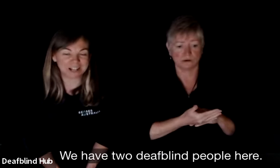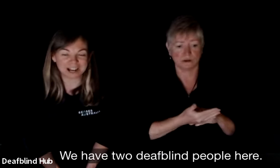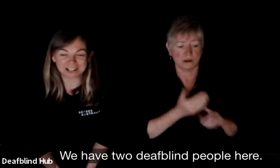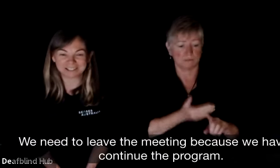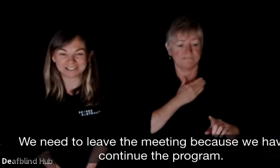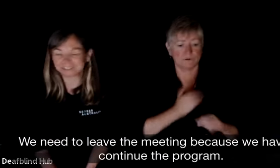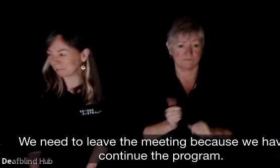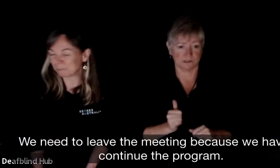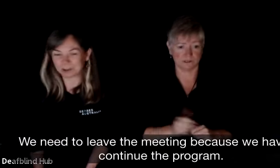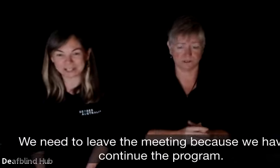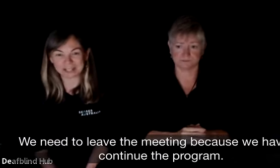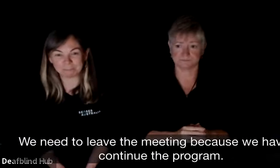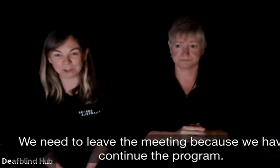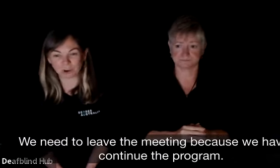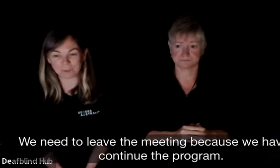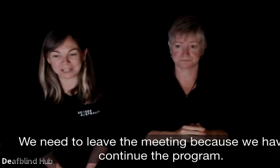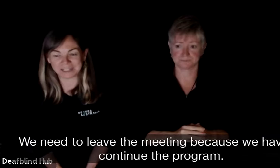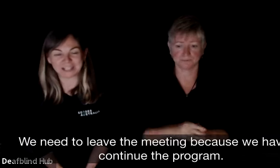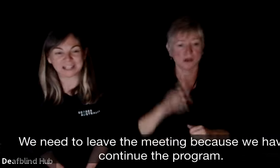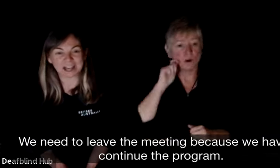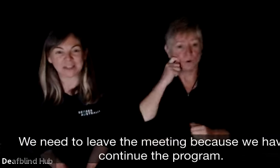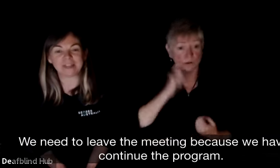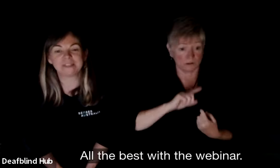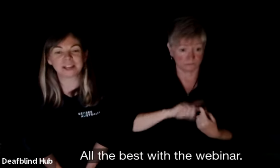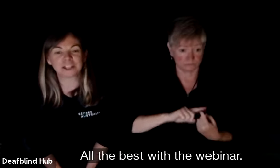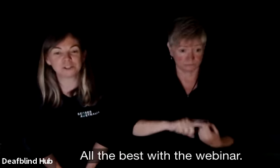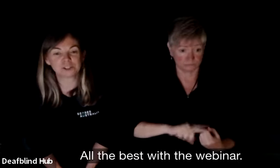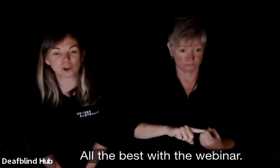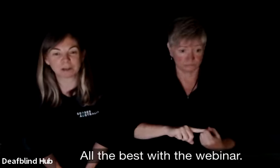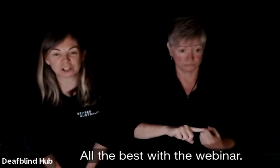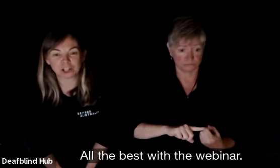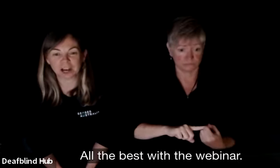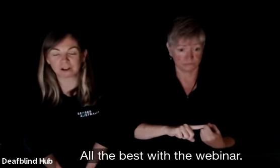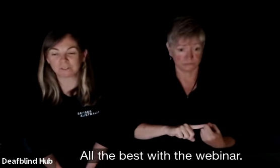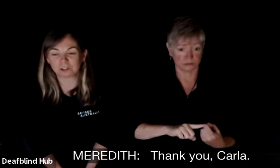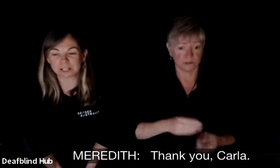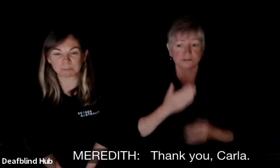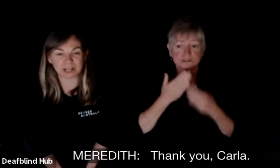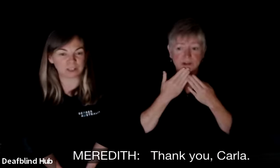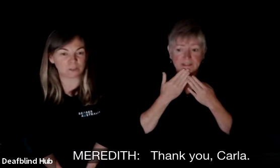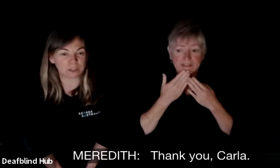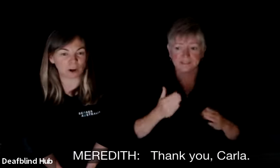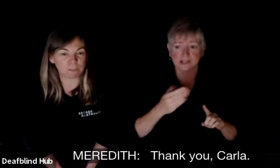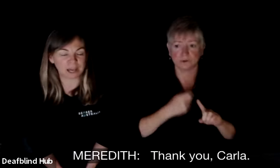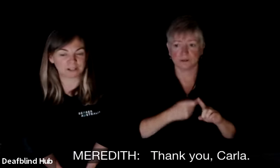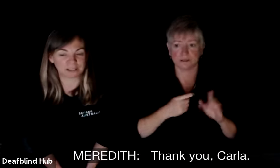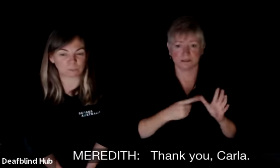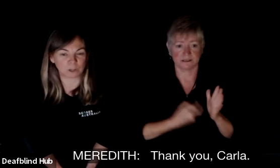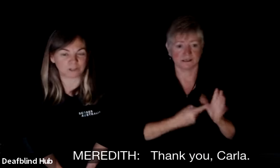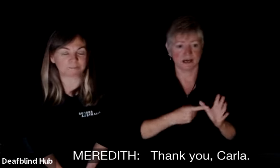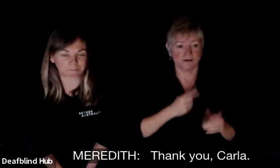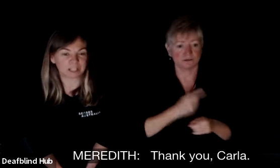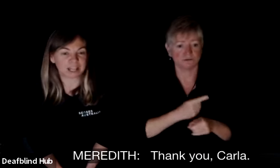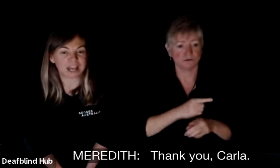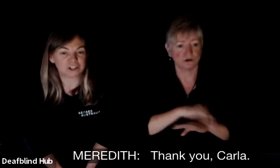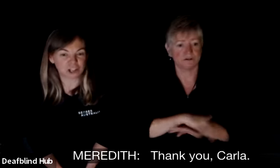Thank you, Carla. We might keep going. Yep. And thank you so much, Cara, for explaining on the iPad as